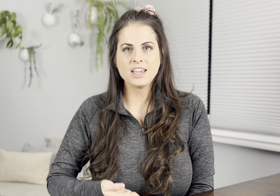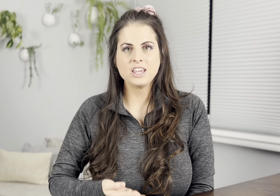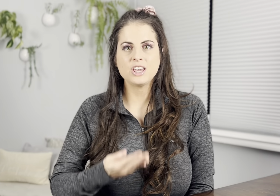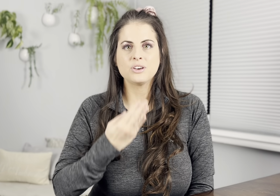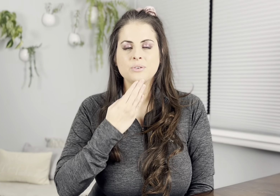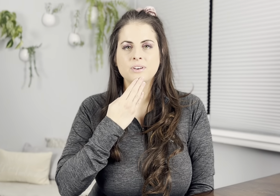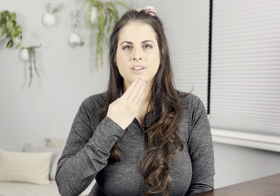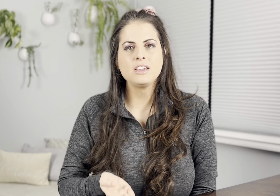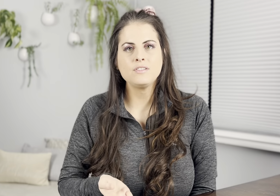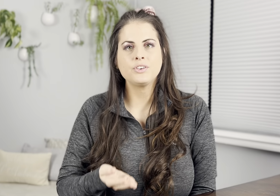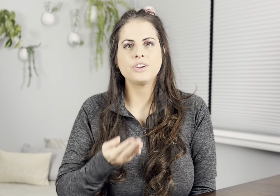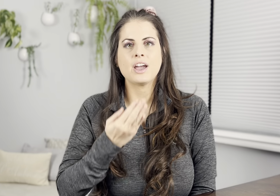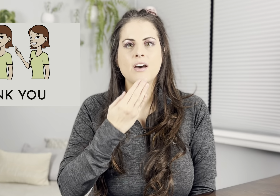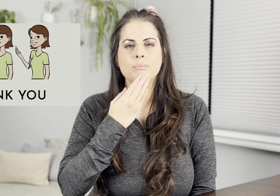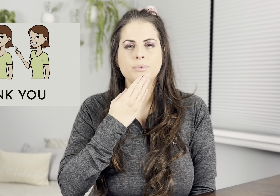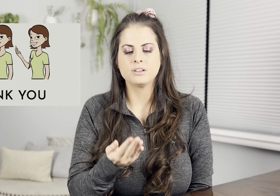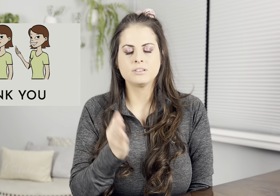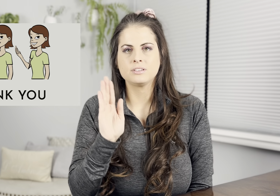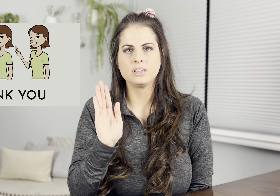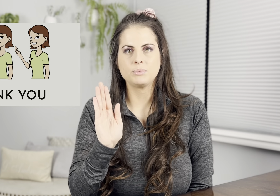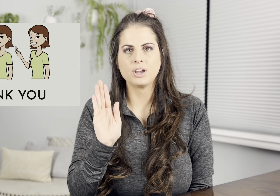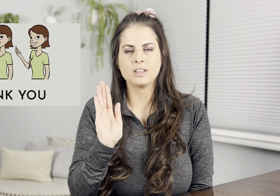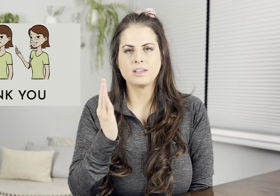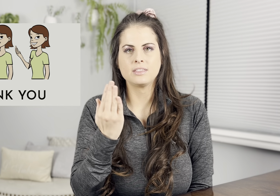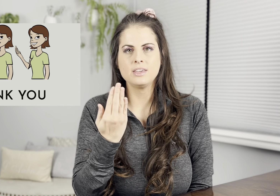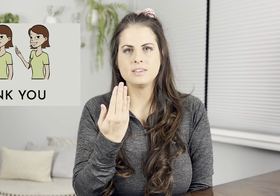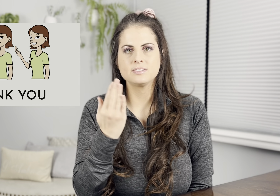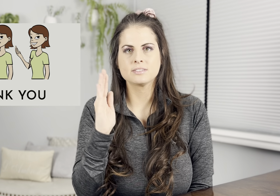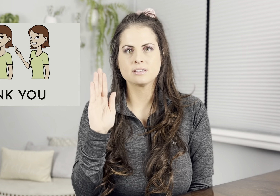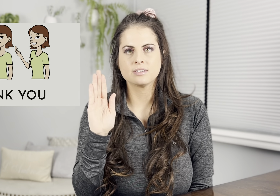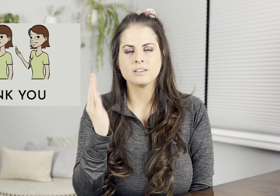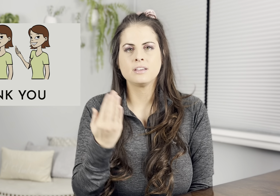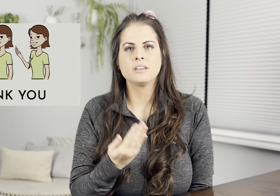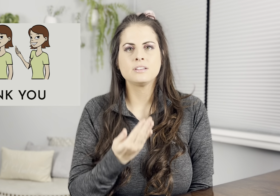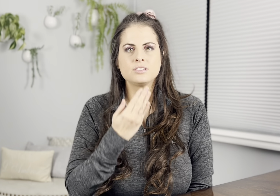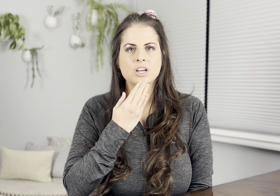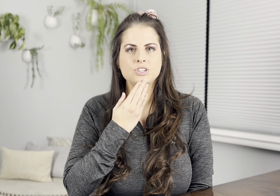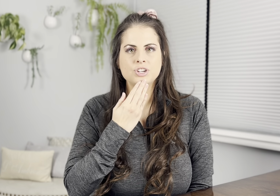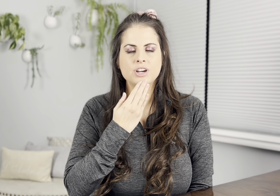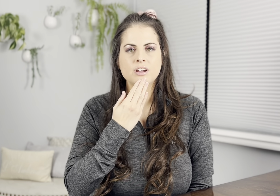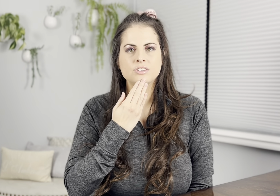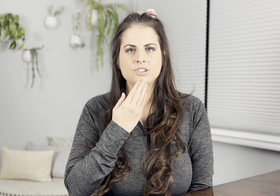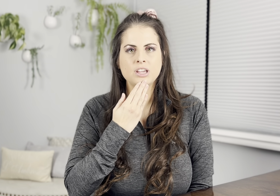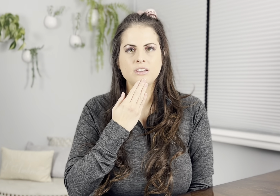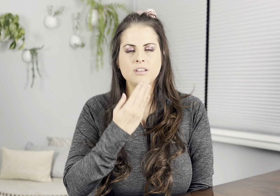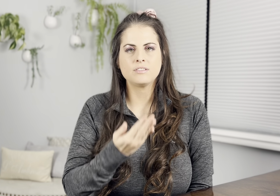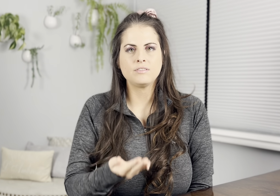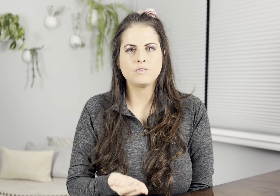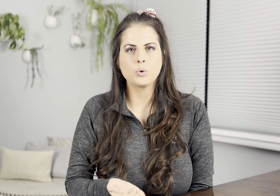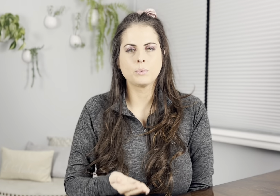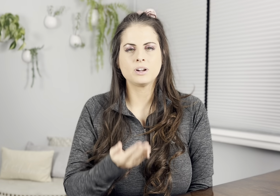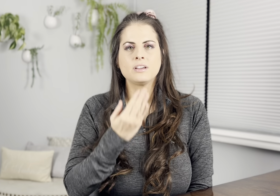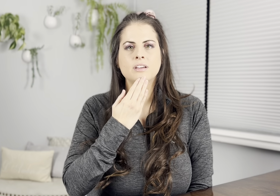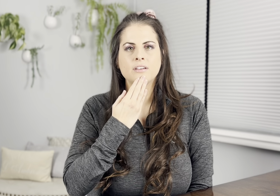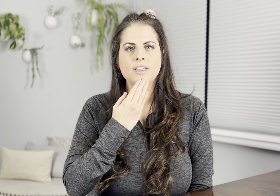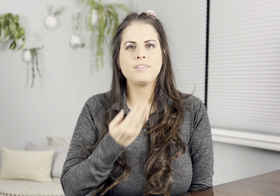you, thank you for your help. Keep your hand like this. Touch your chin forward. Thank